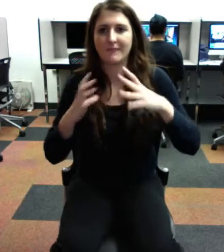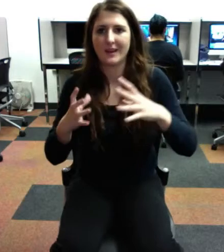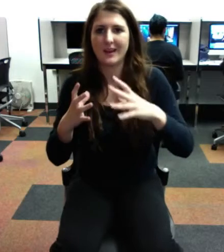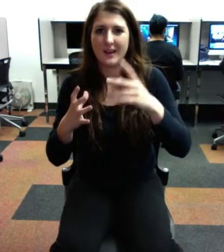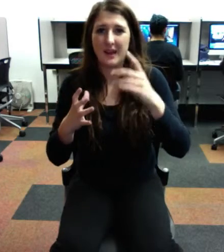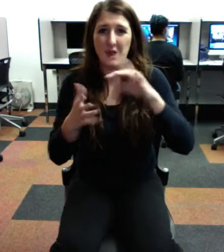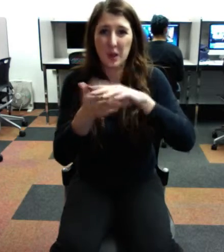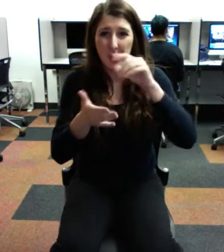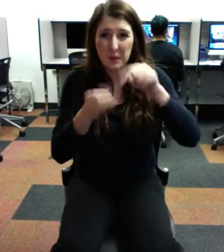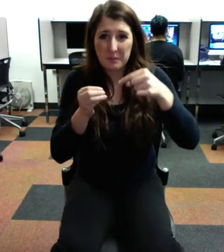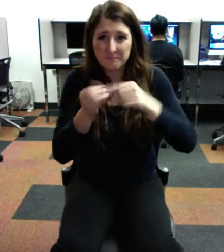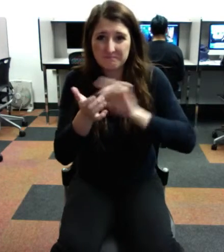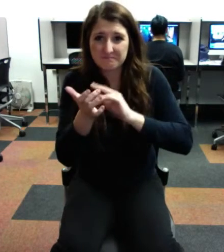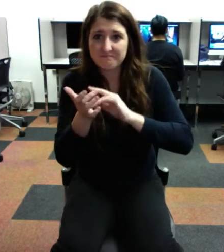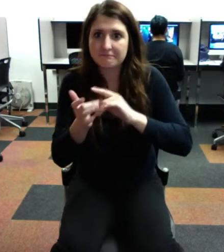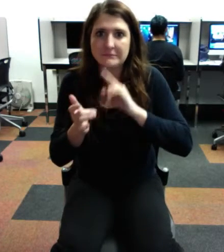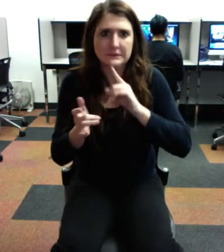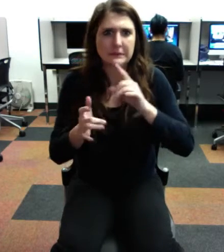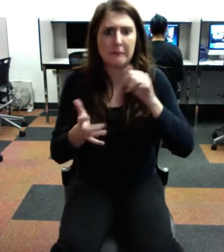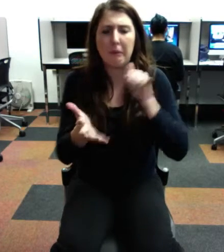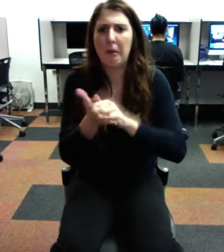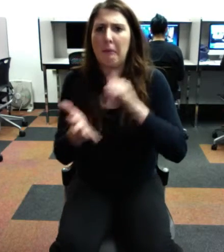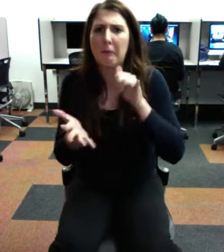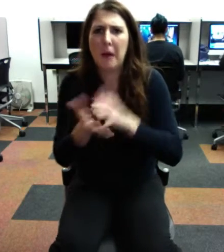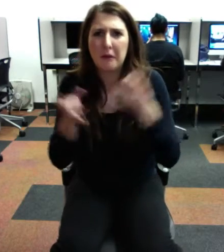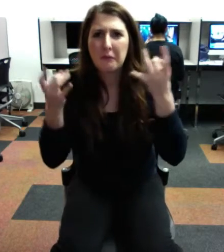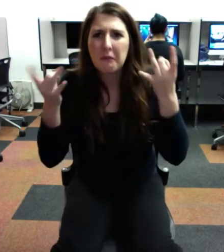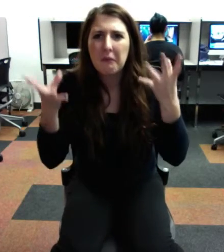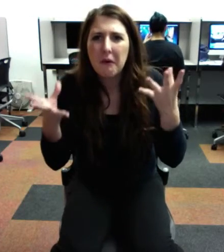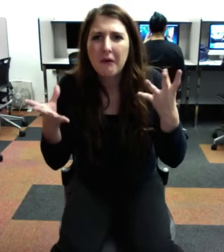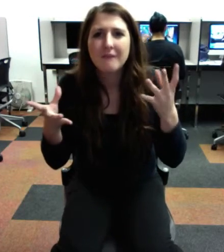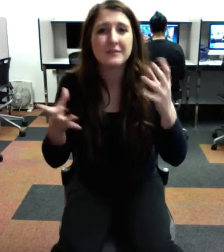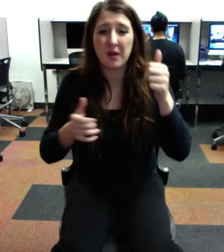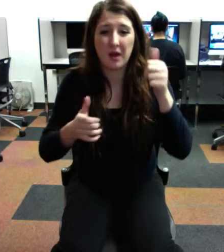no possible way for anyone to memorize all of the words in a medical dictionary.